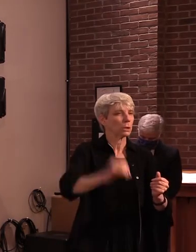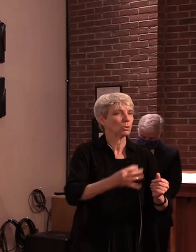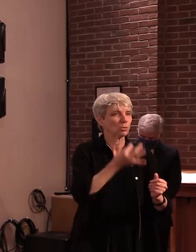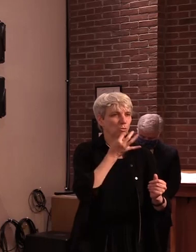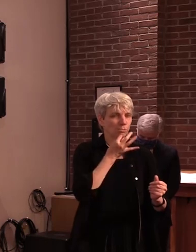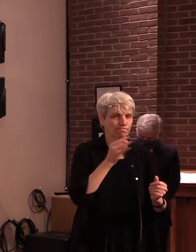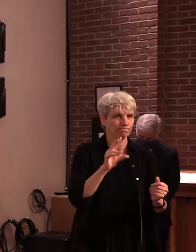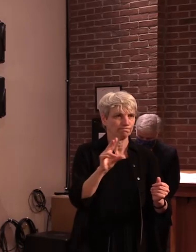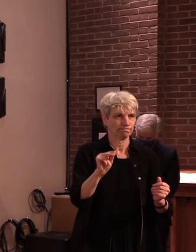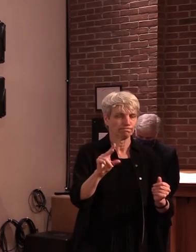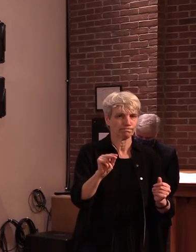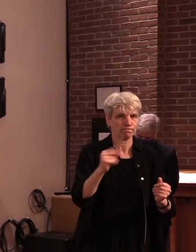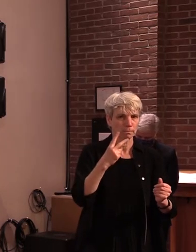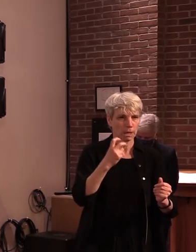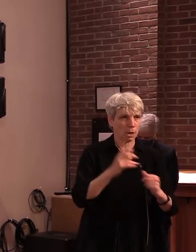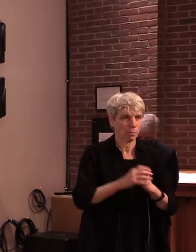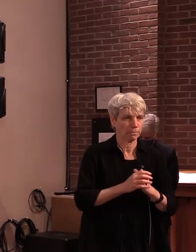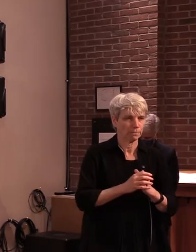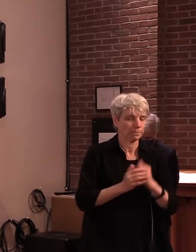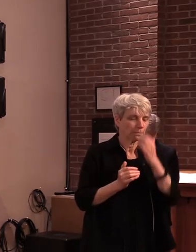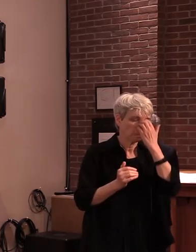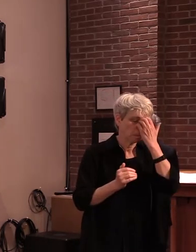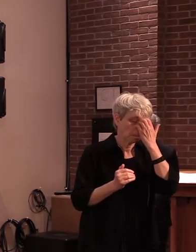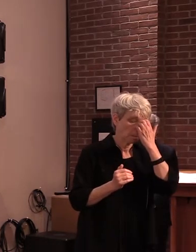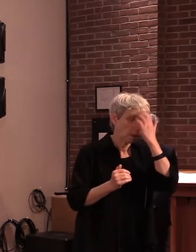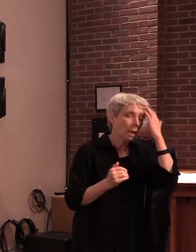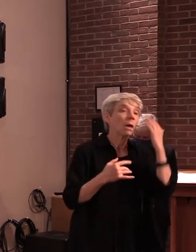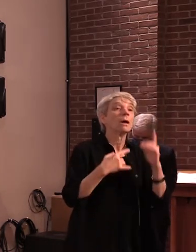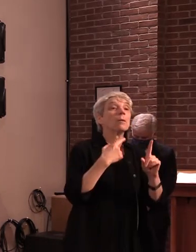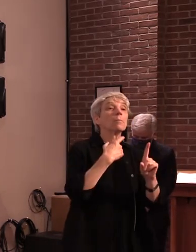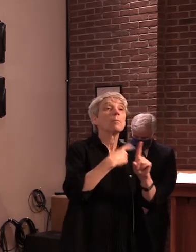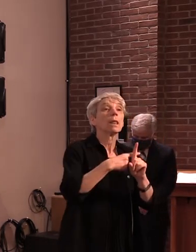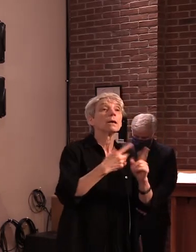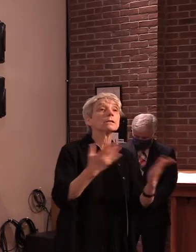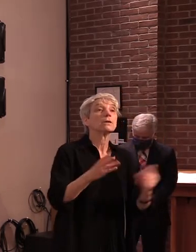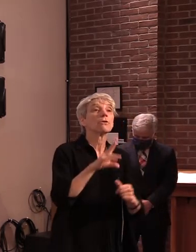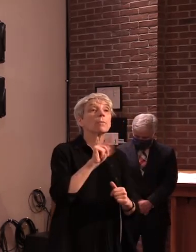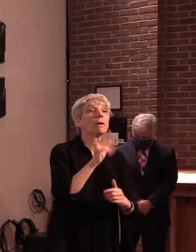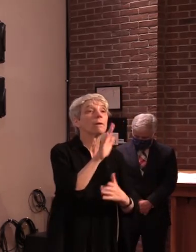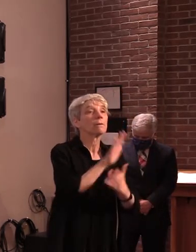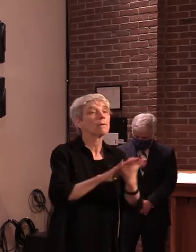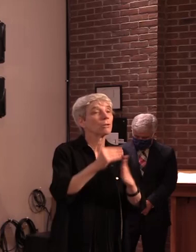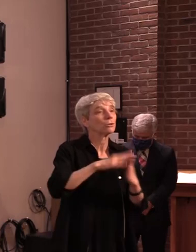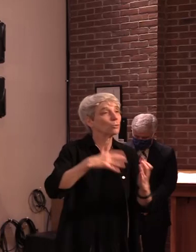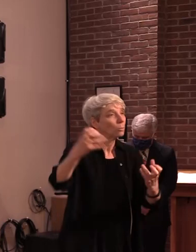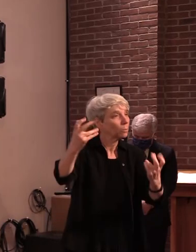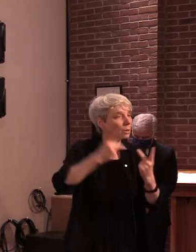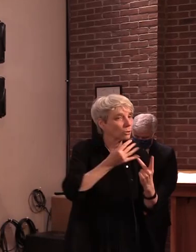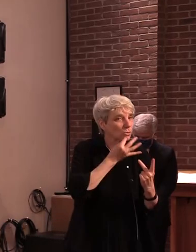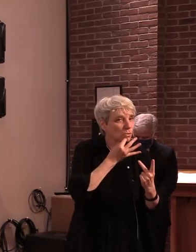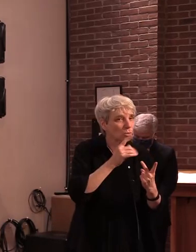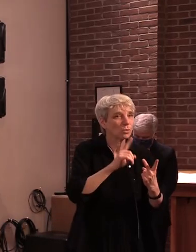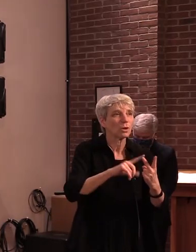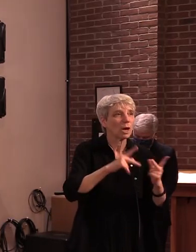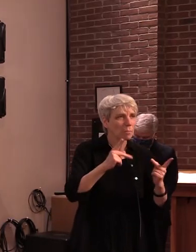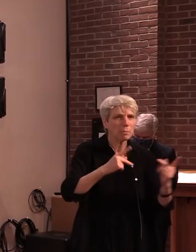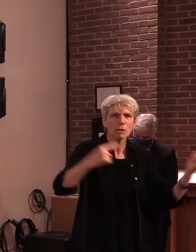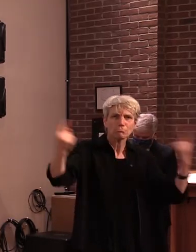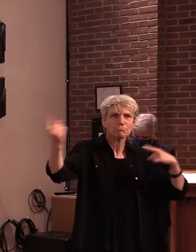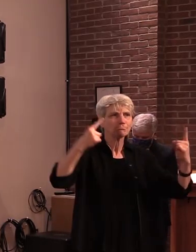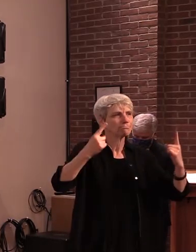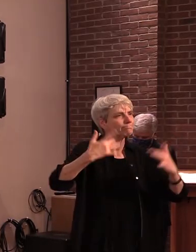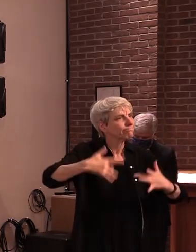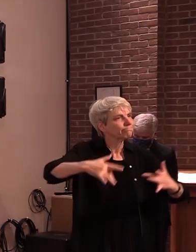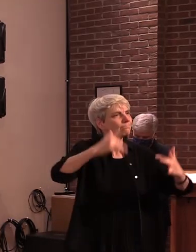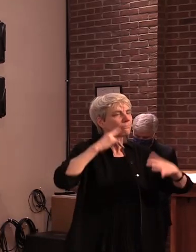Indeed, the return of college students is on the immediate horizon, vacation travel continues, and opportunities